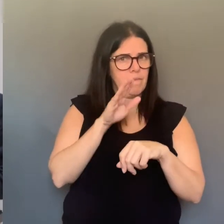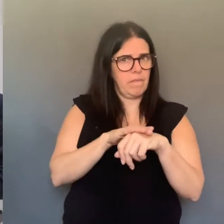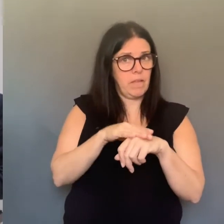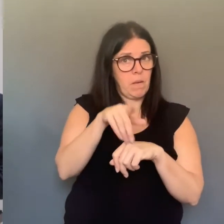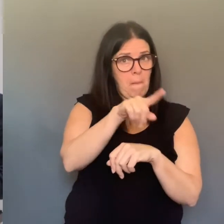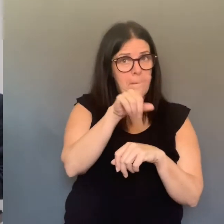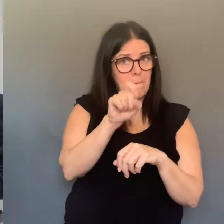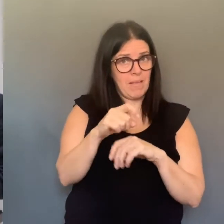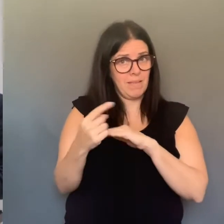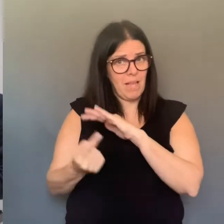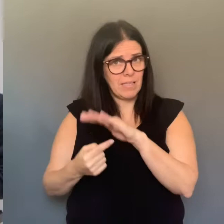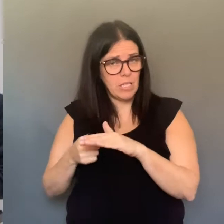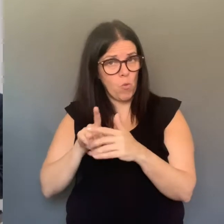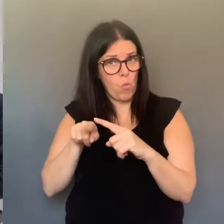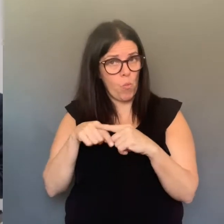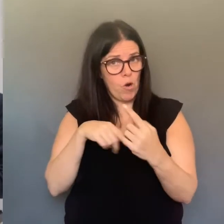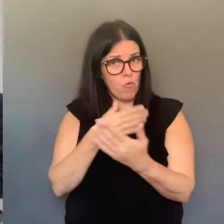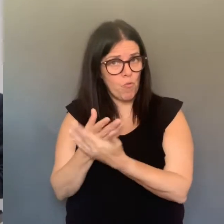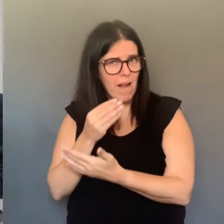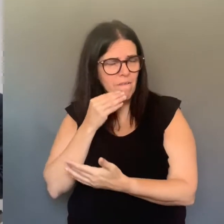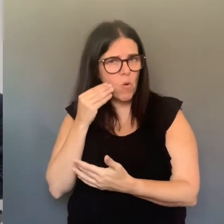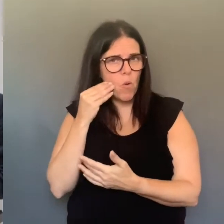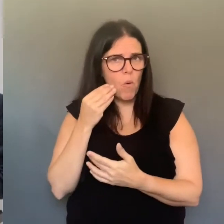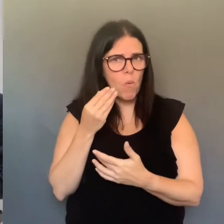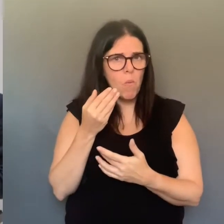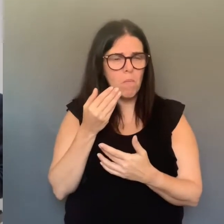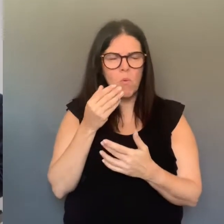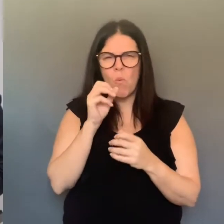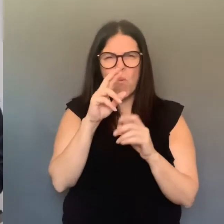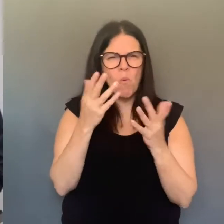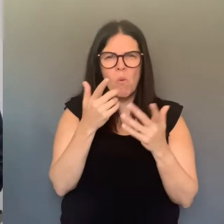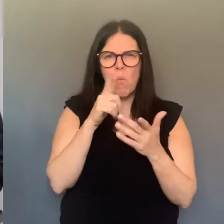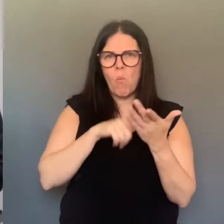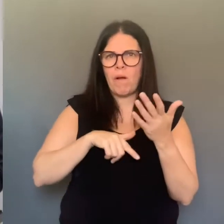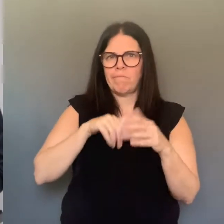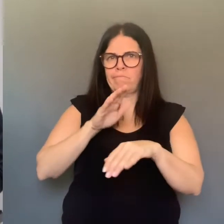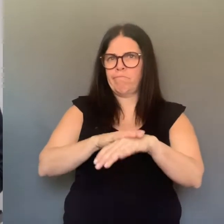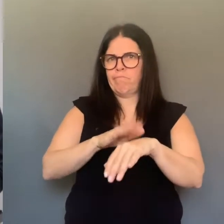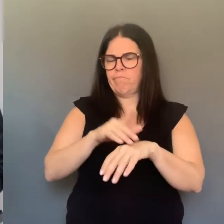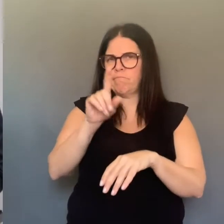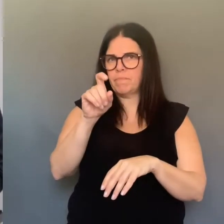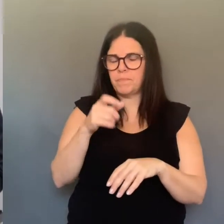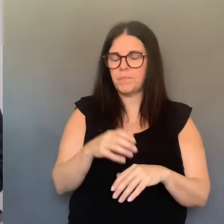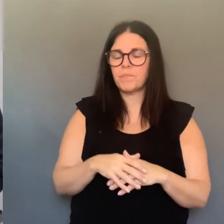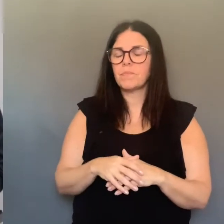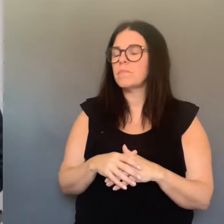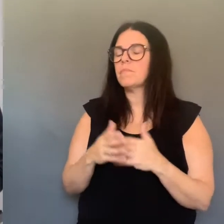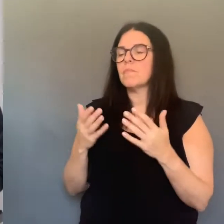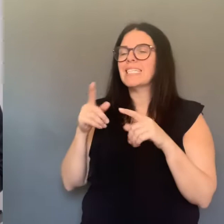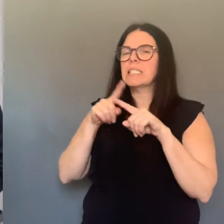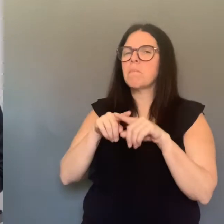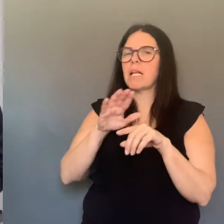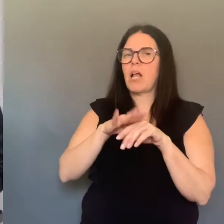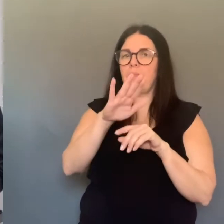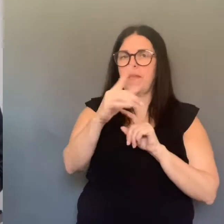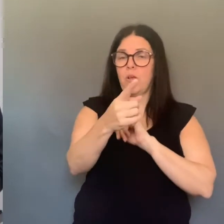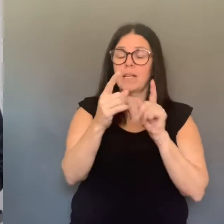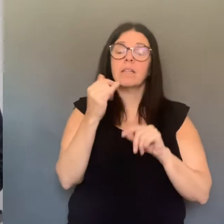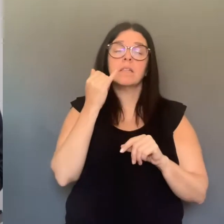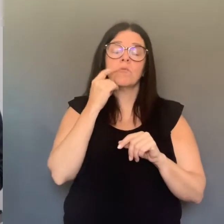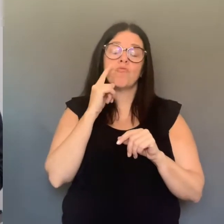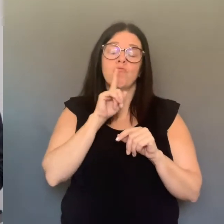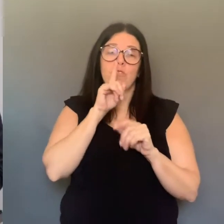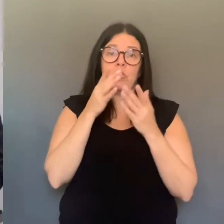what are they told when they're going home? Are they told to self-isolate in between shifts? Well, it really depends